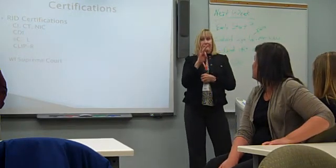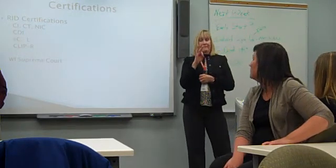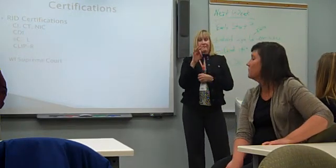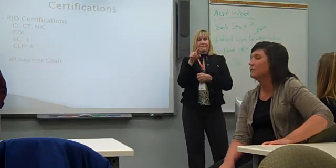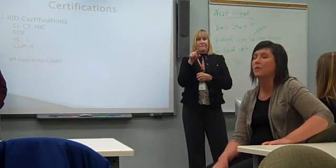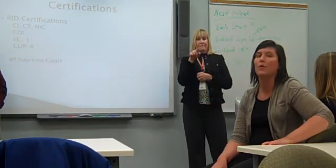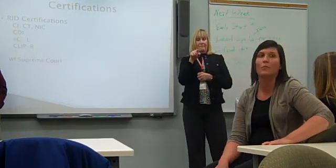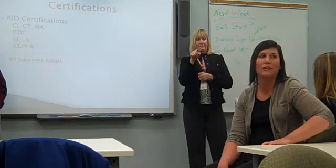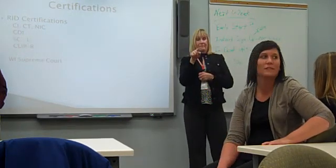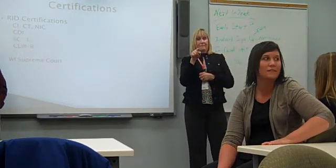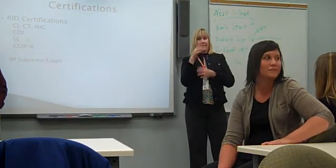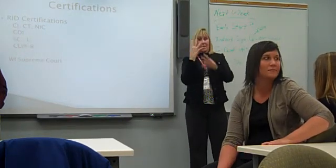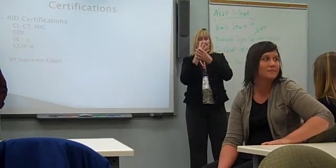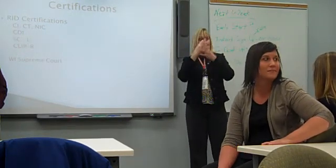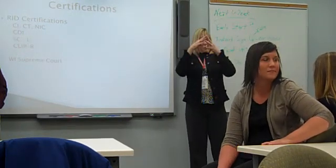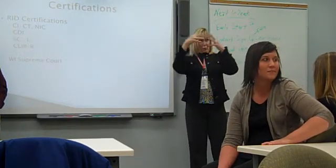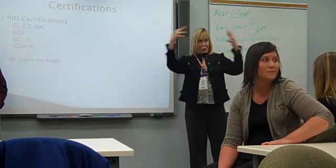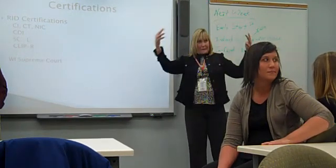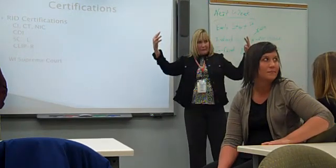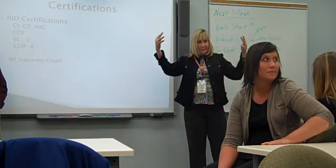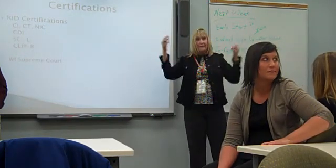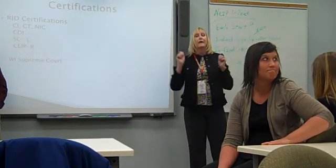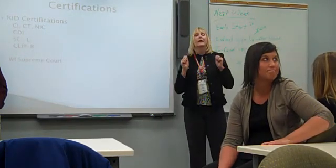Not prison.